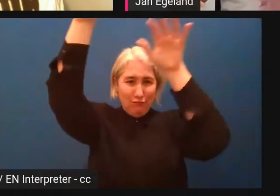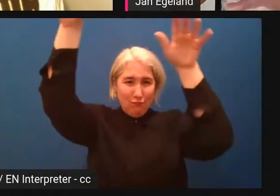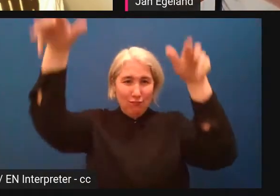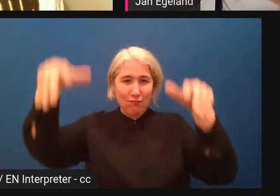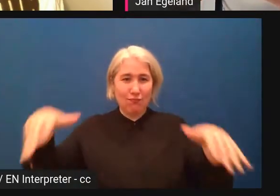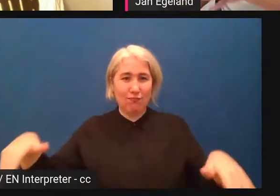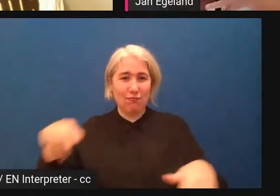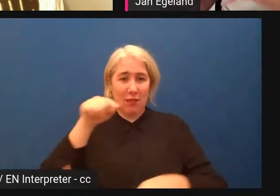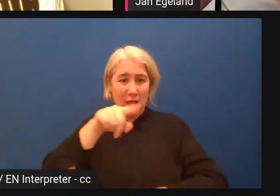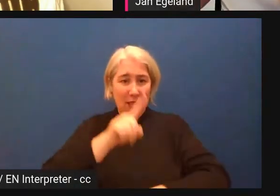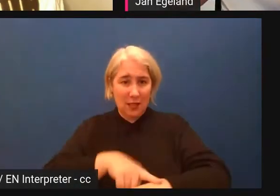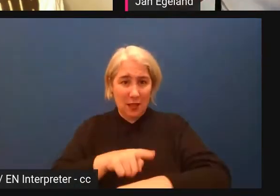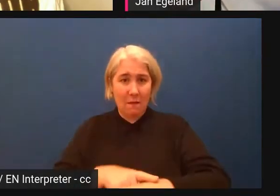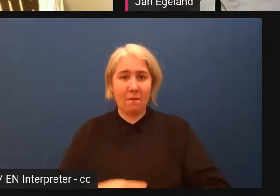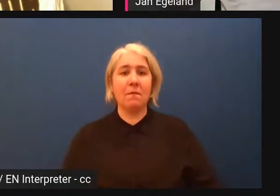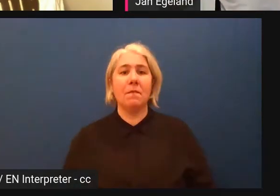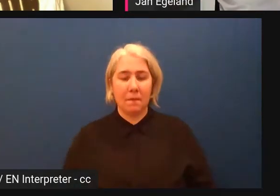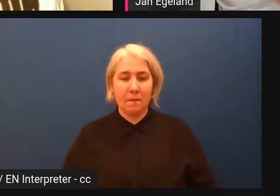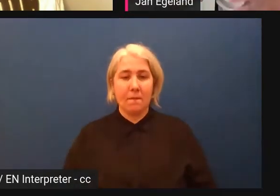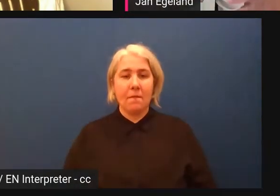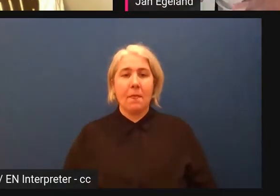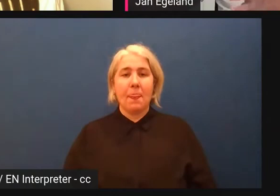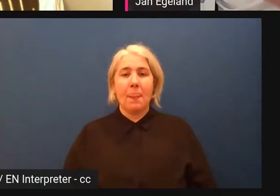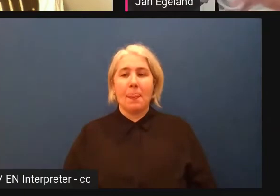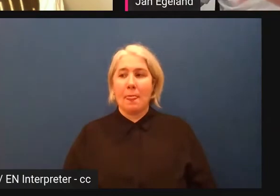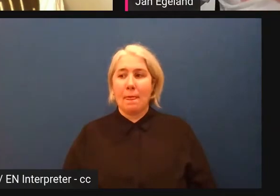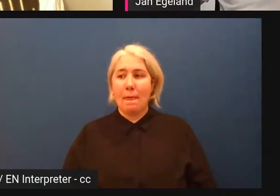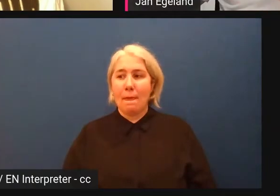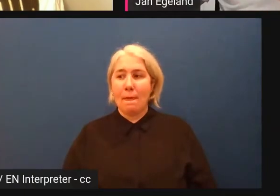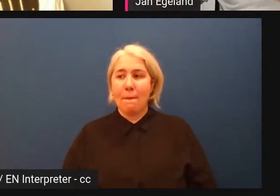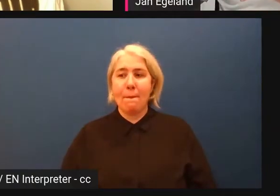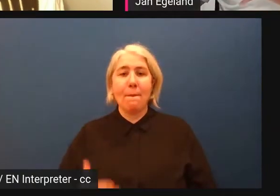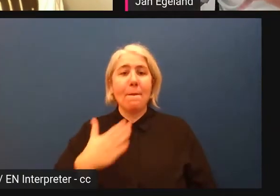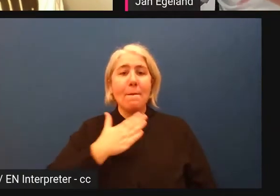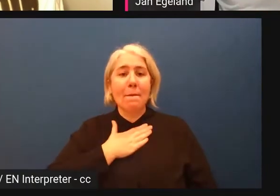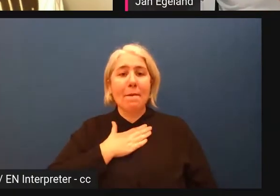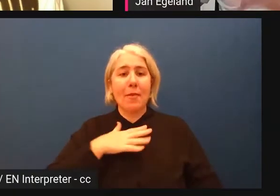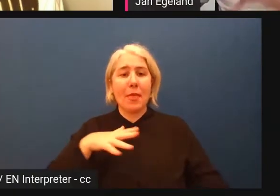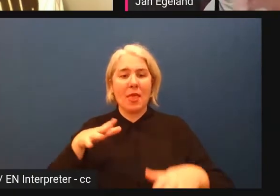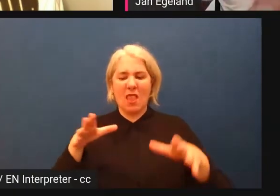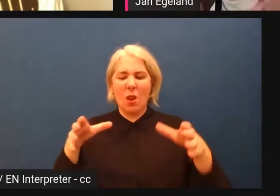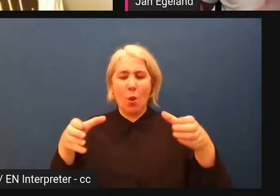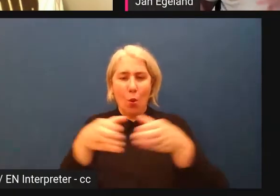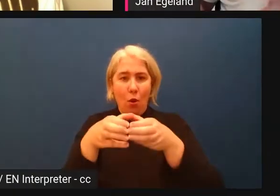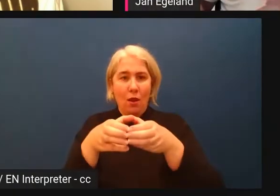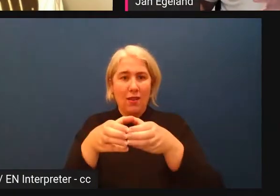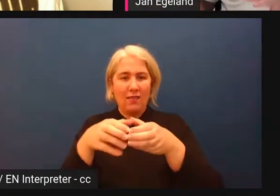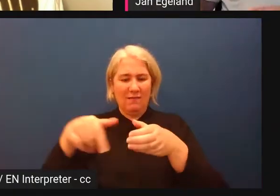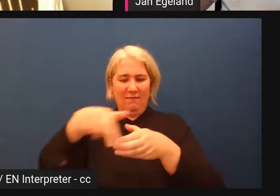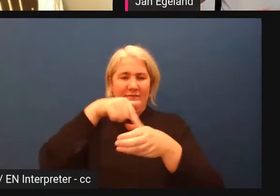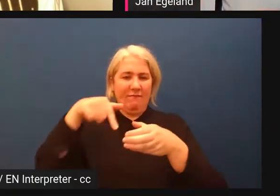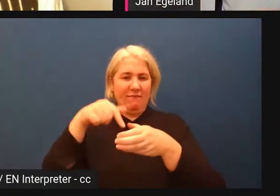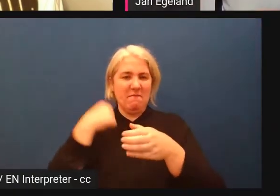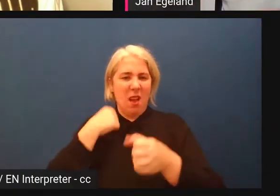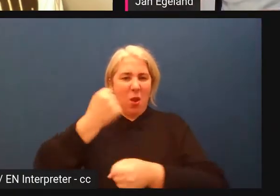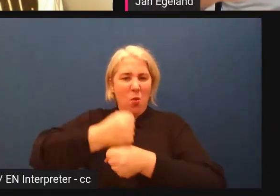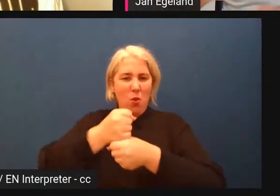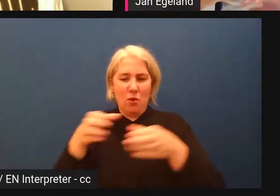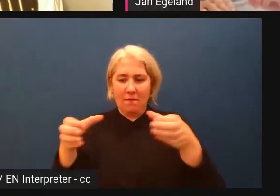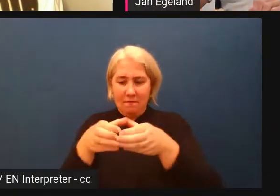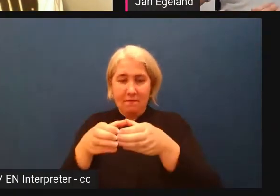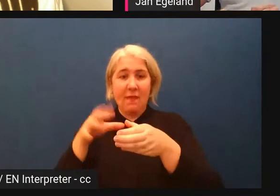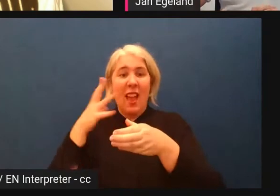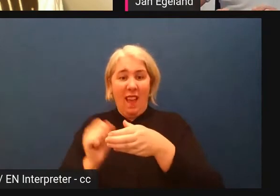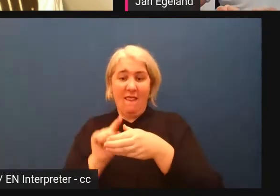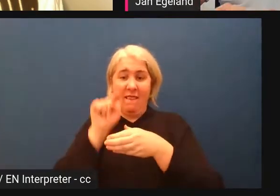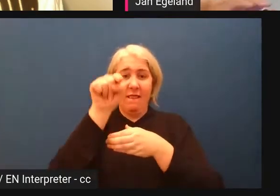there is a call center that my organization has set up, where in many local languages,